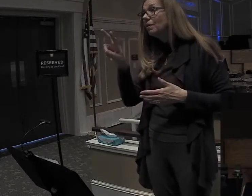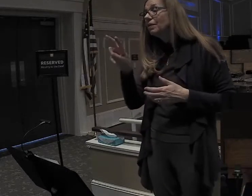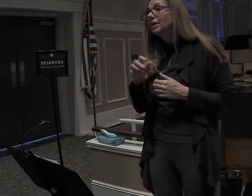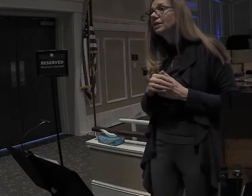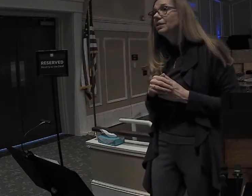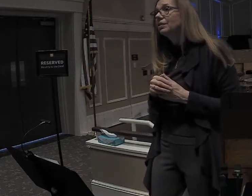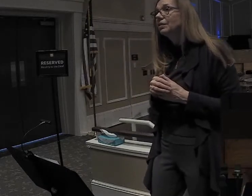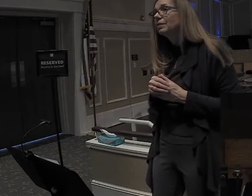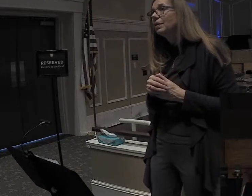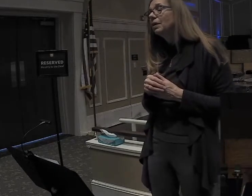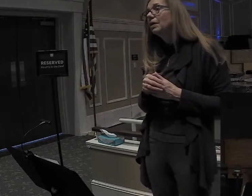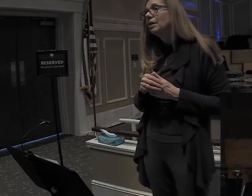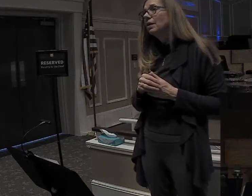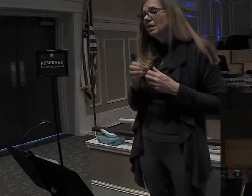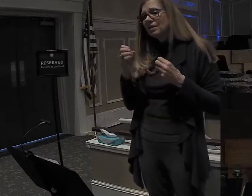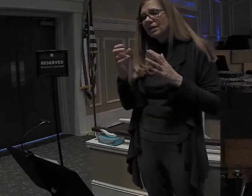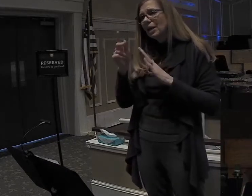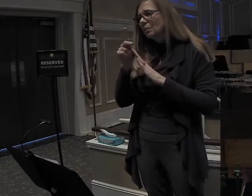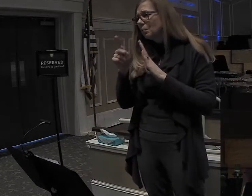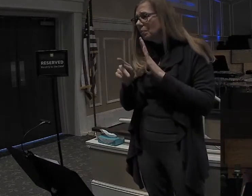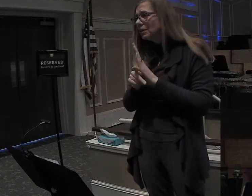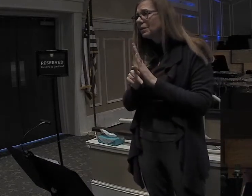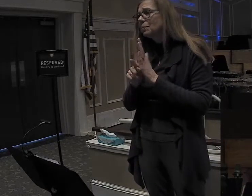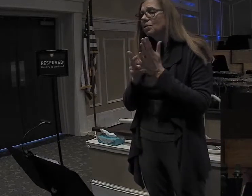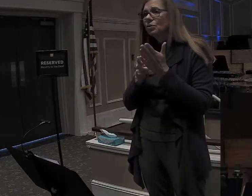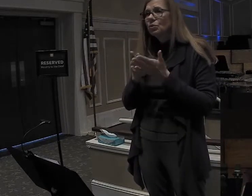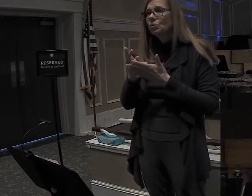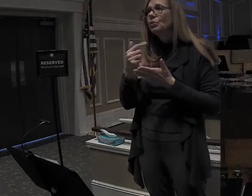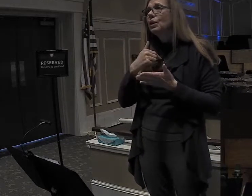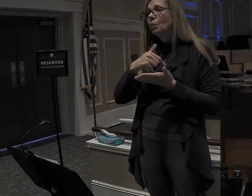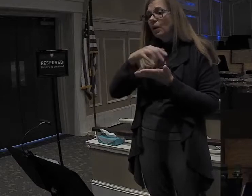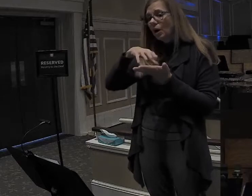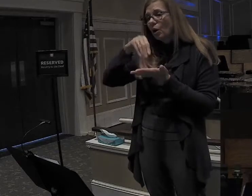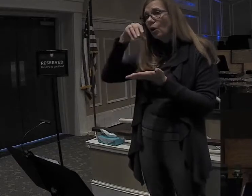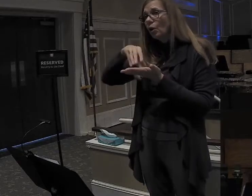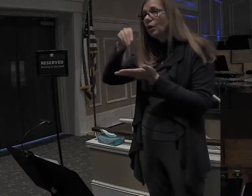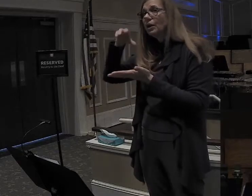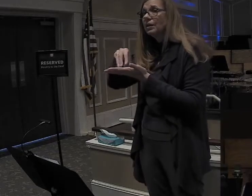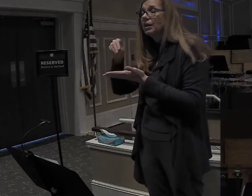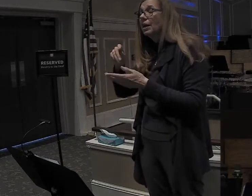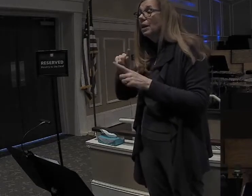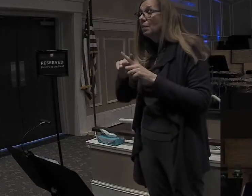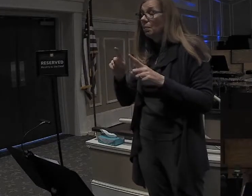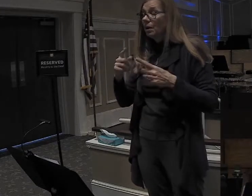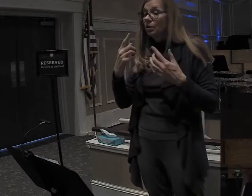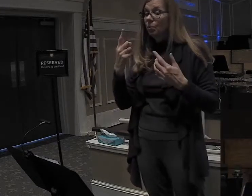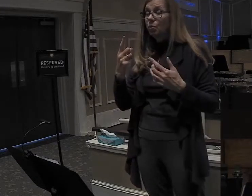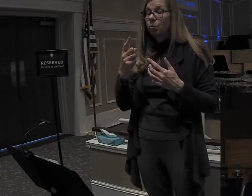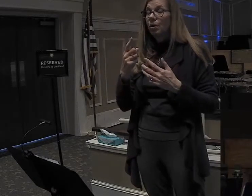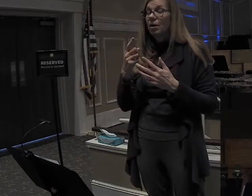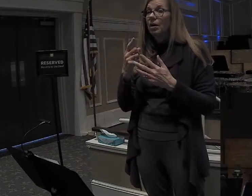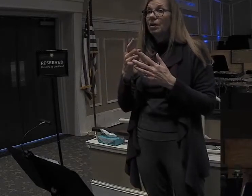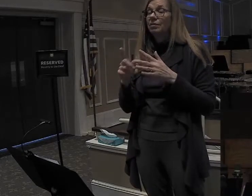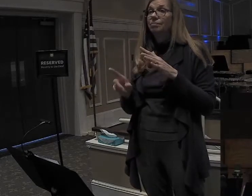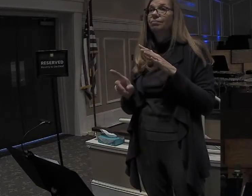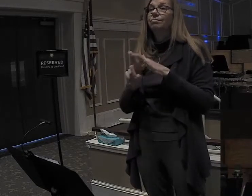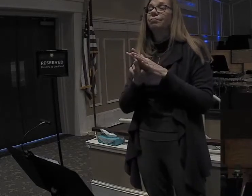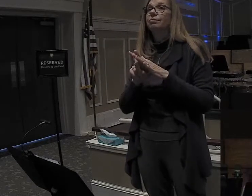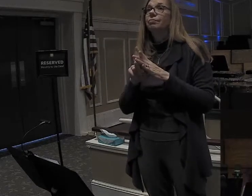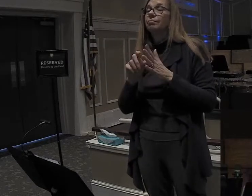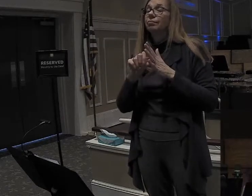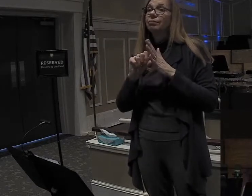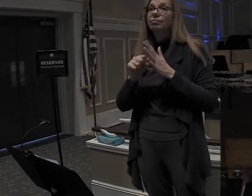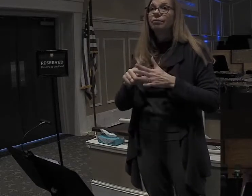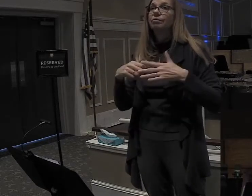there's a lot of principal truths that we are learning. But the one that sticks out to me as I continue to read this is that all